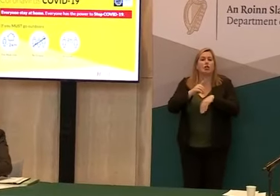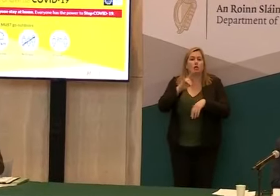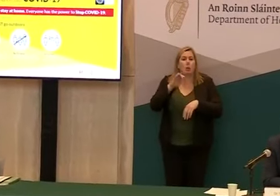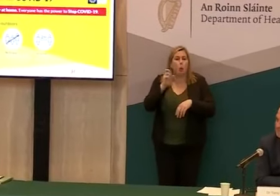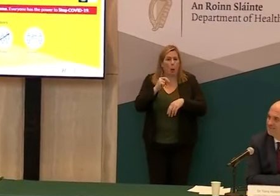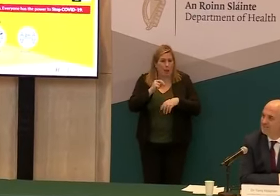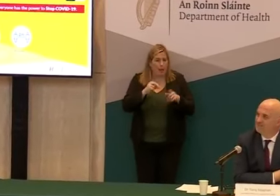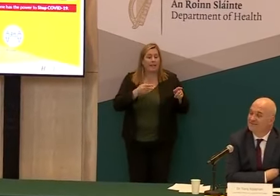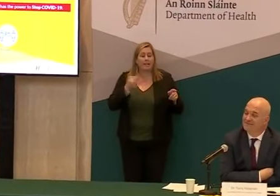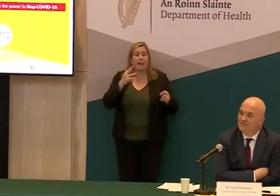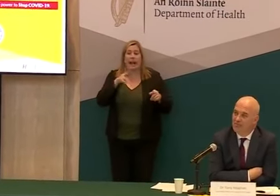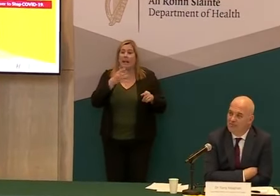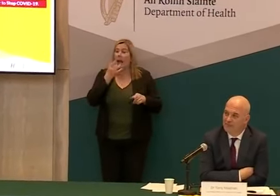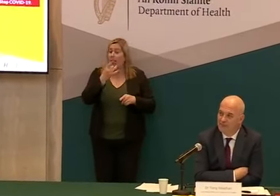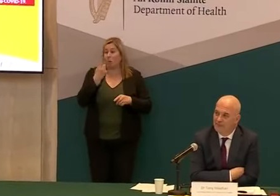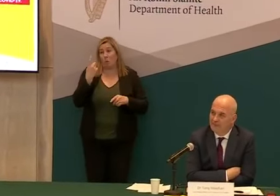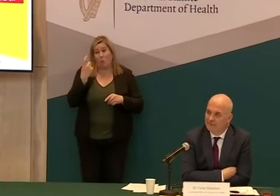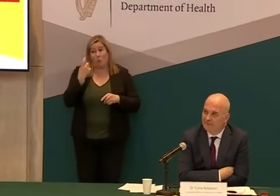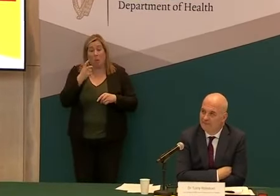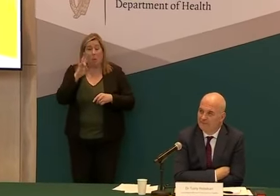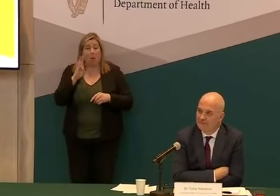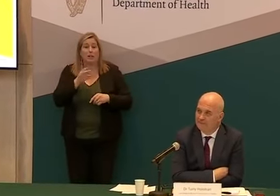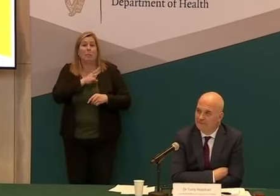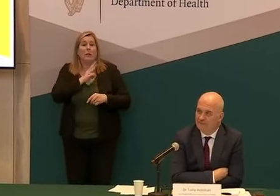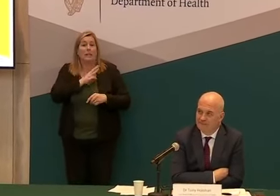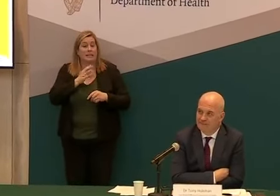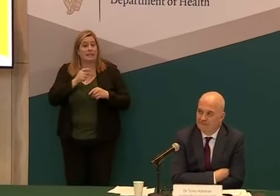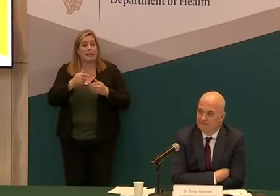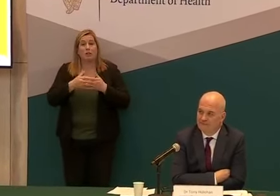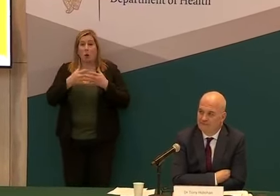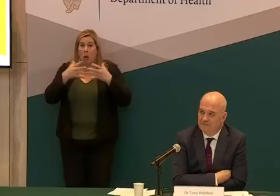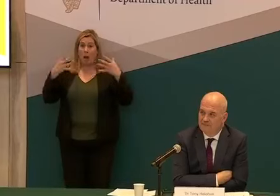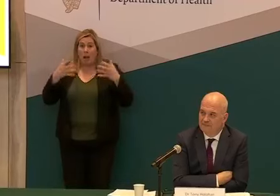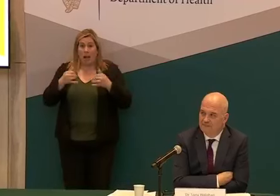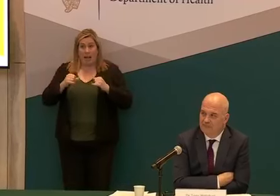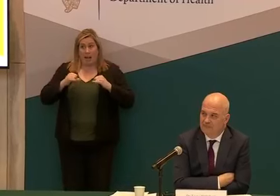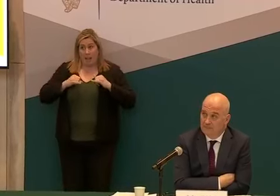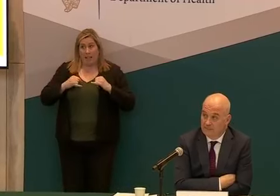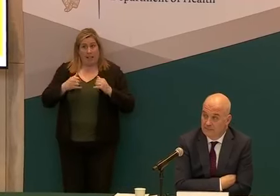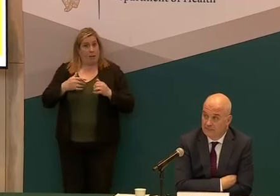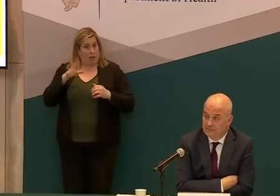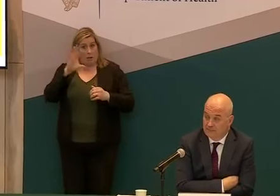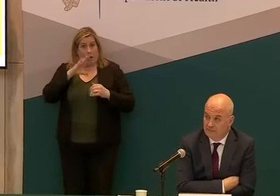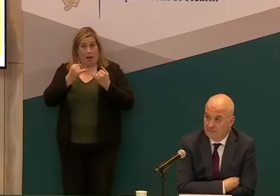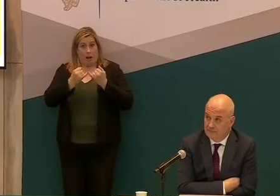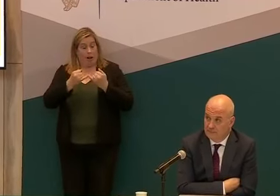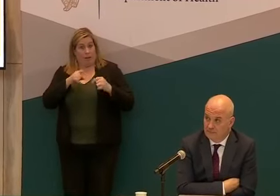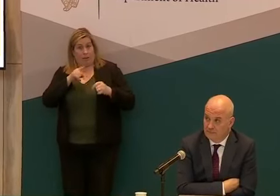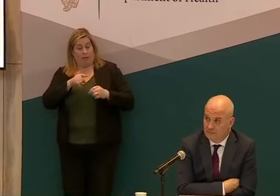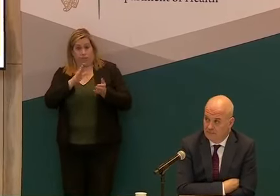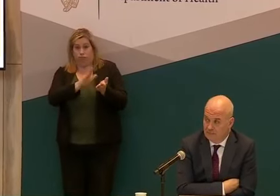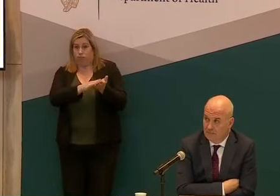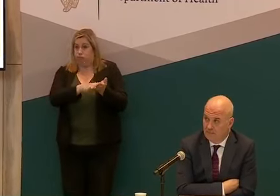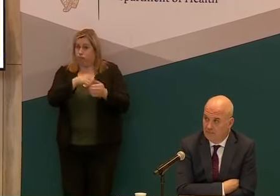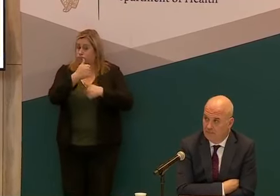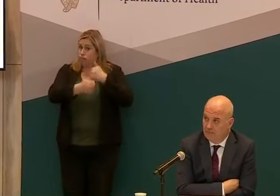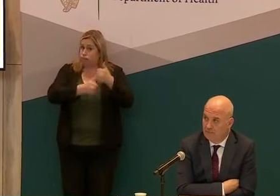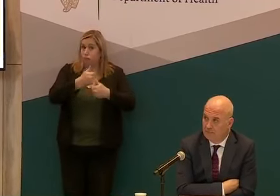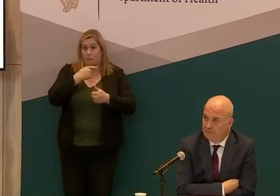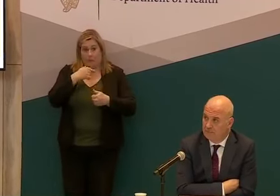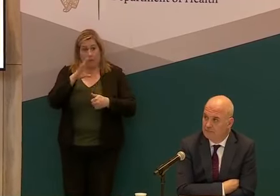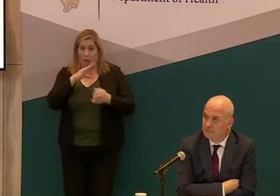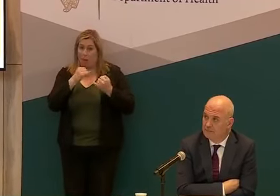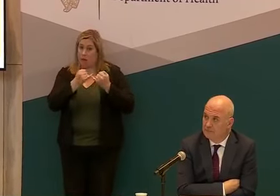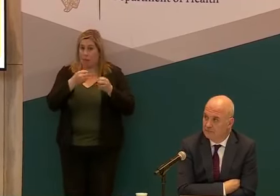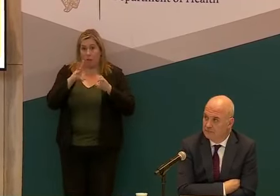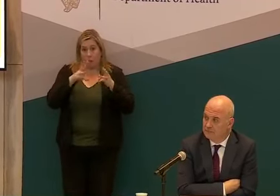is that we have so much spare capacity at the moment. It's so surprising. It's a good achievement. It's a function of success